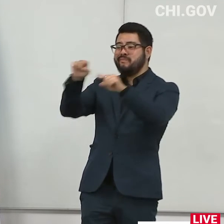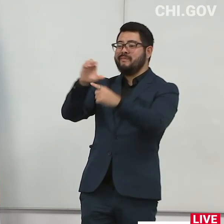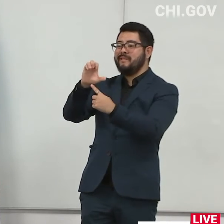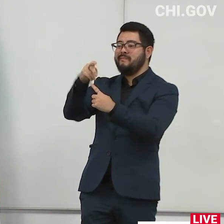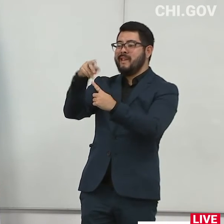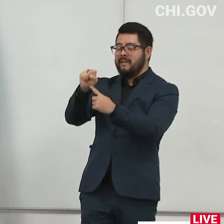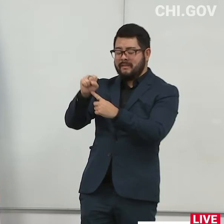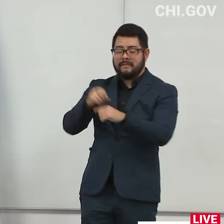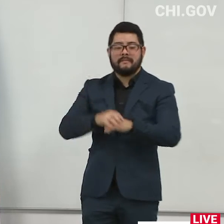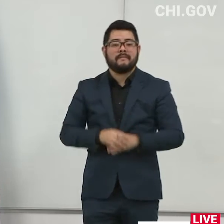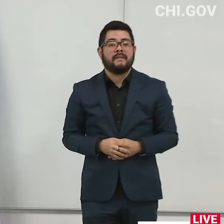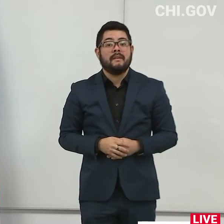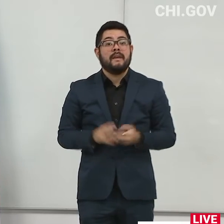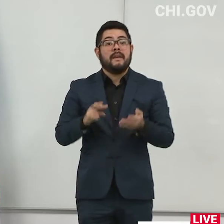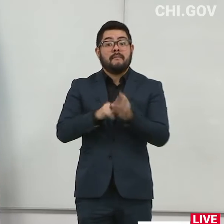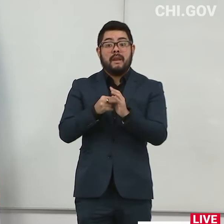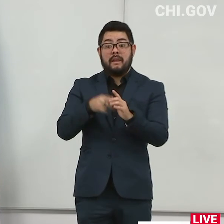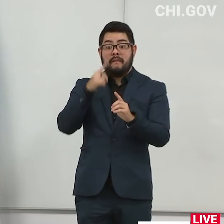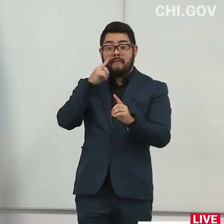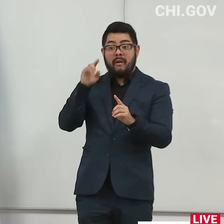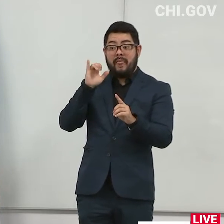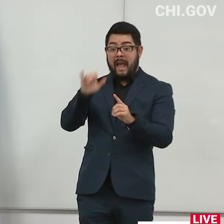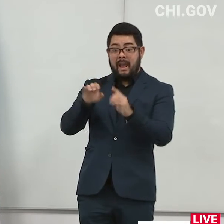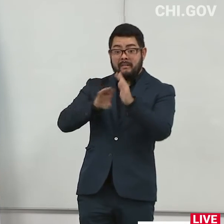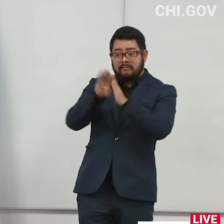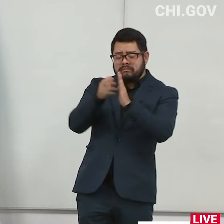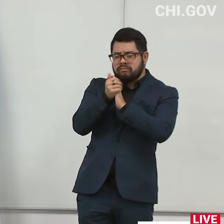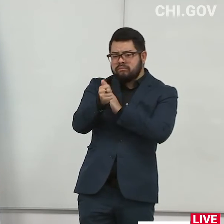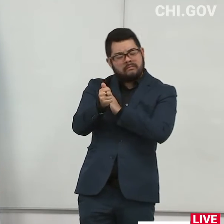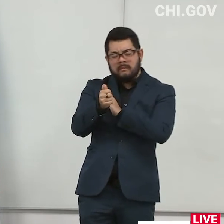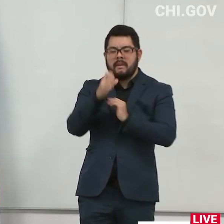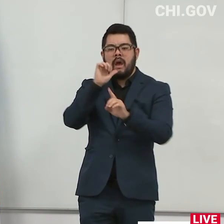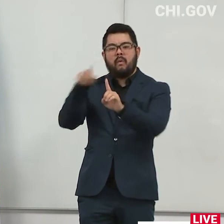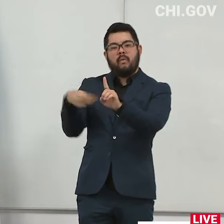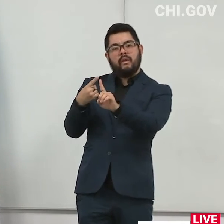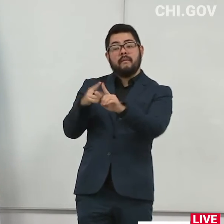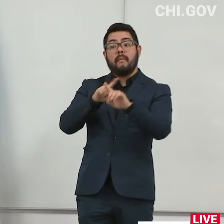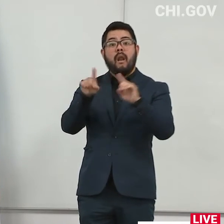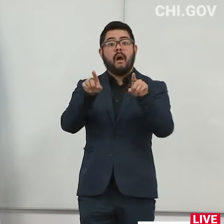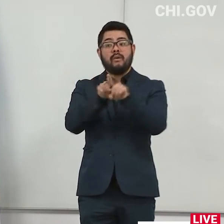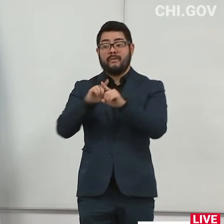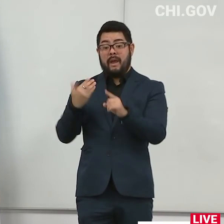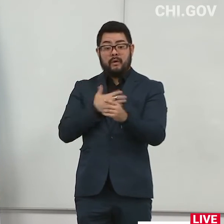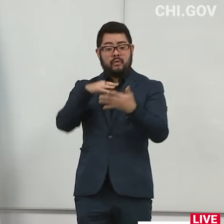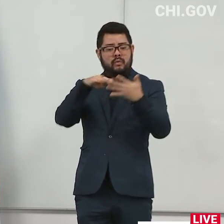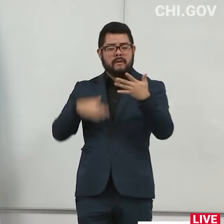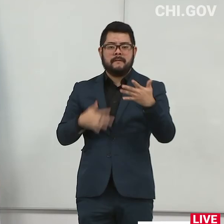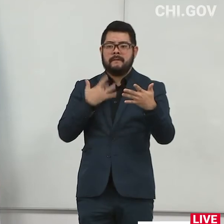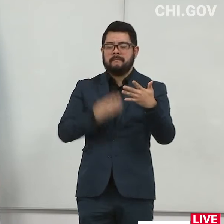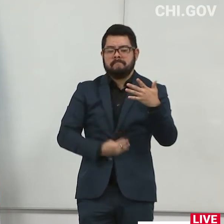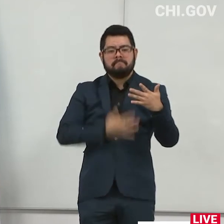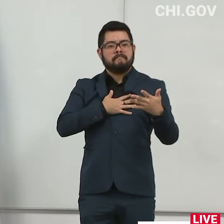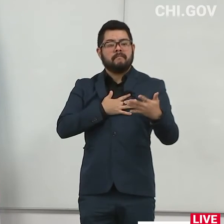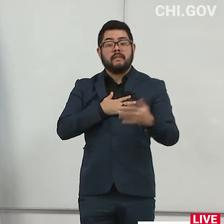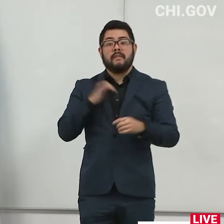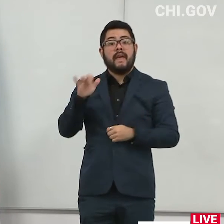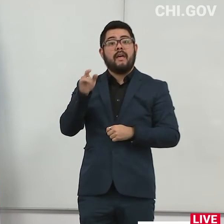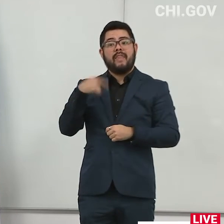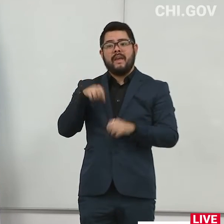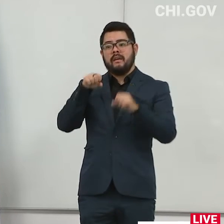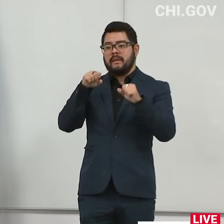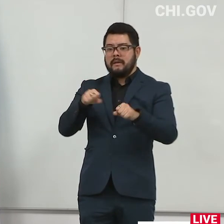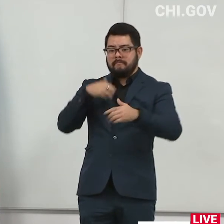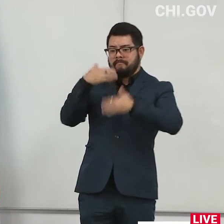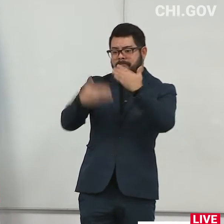our ability not just to develop that talent, but to inspire our students to recognize that promise that they all hold